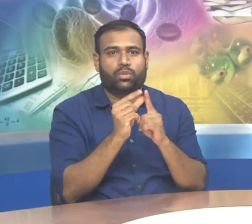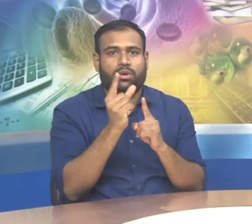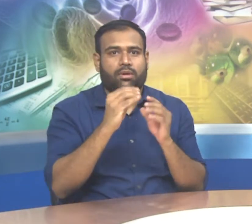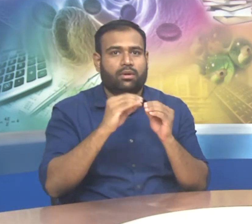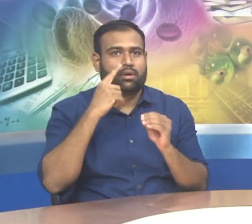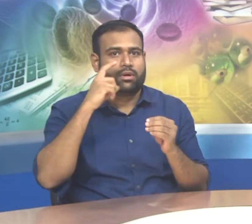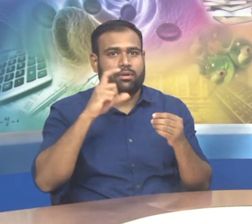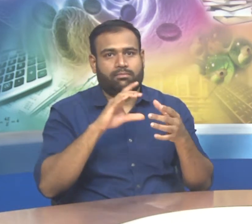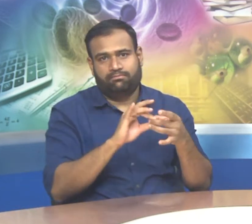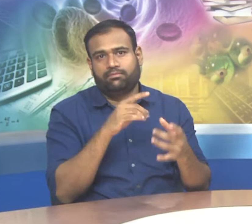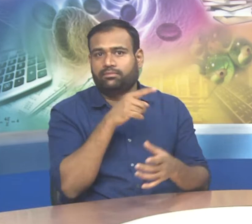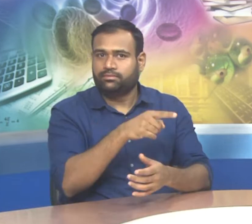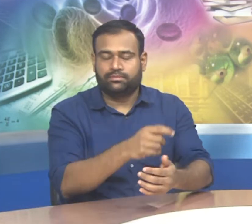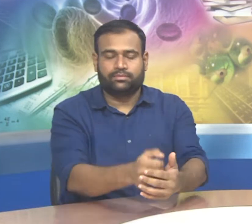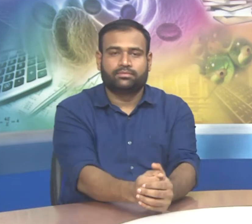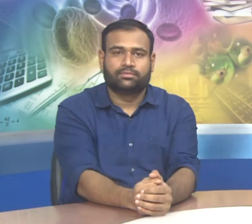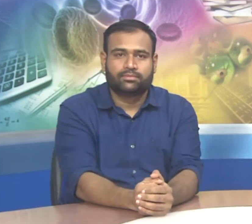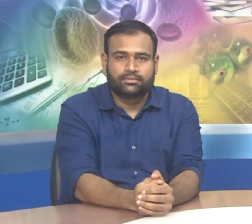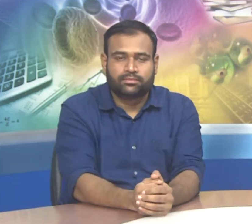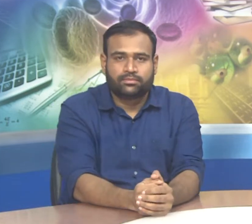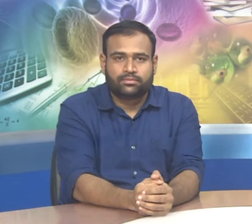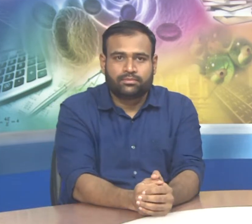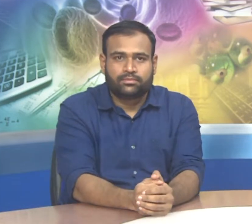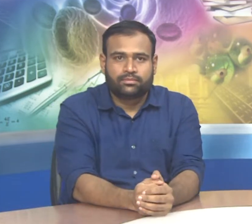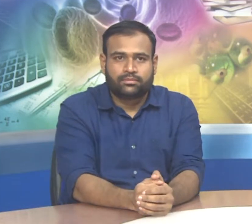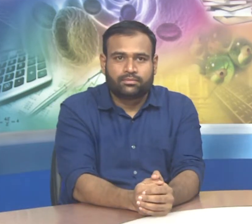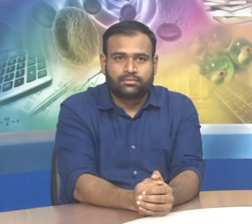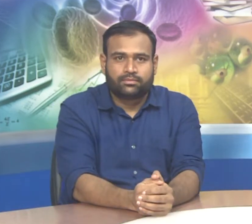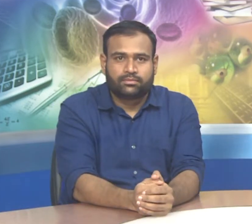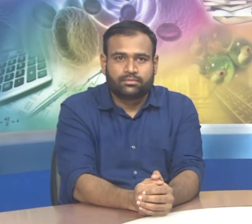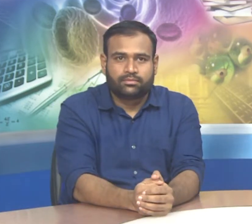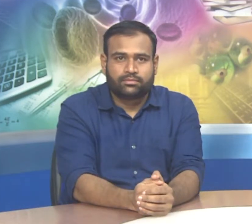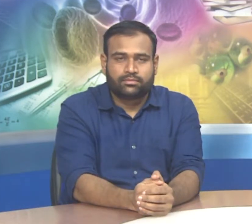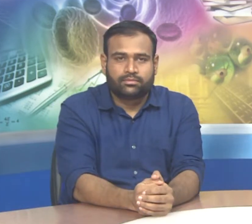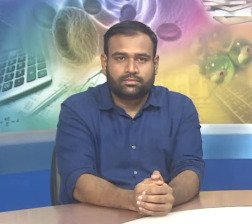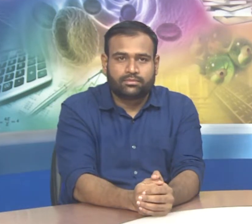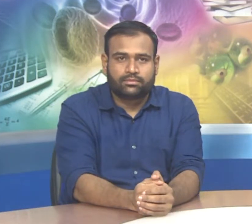So they are all the list of government banks of India.